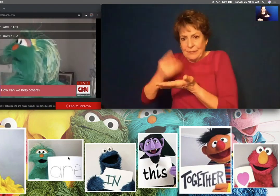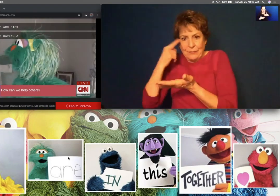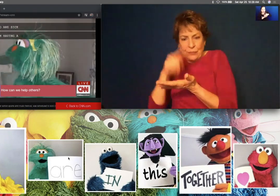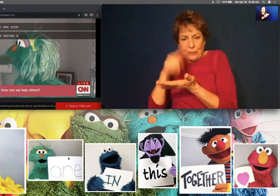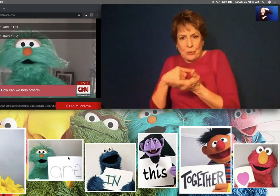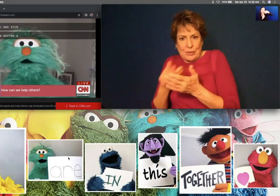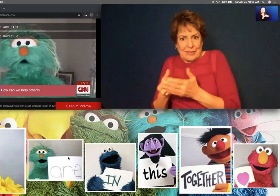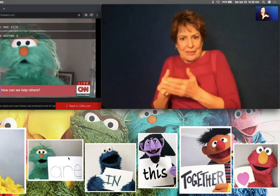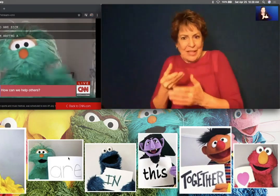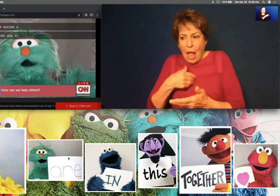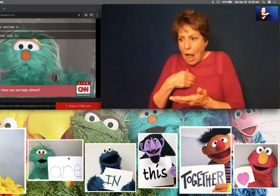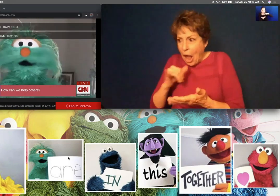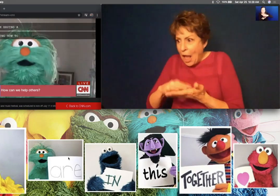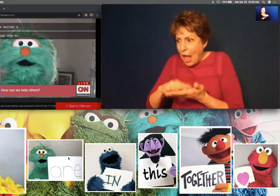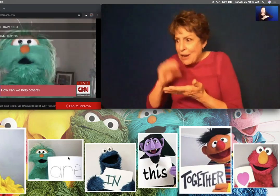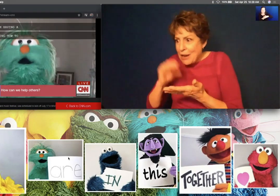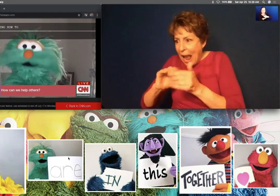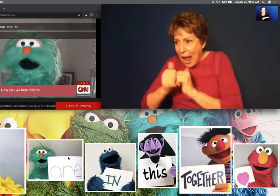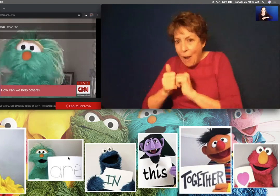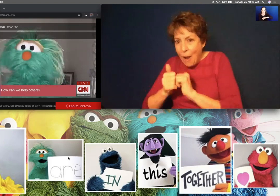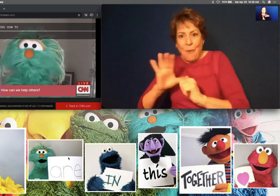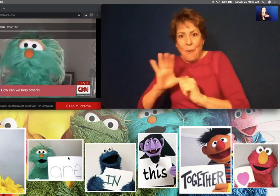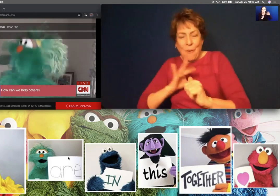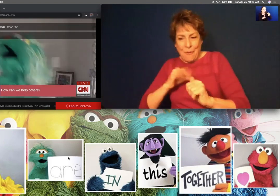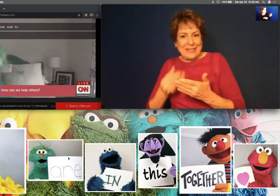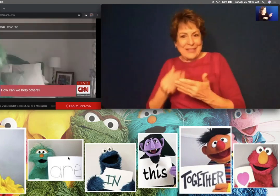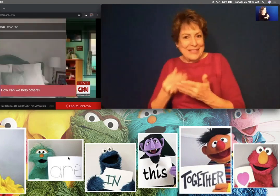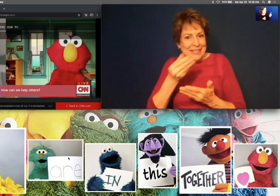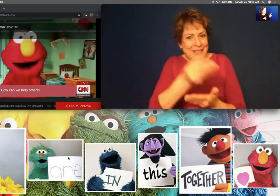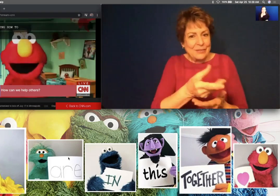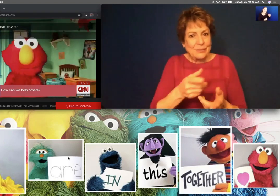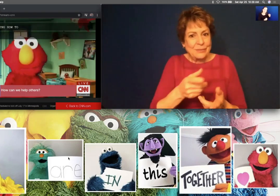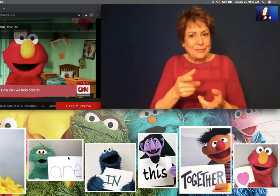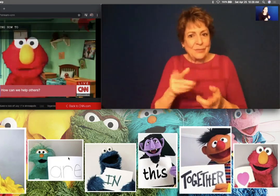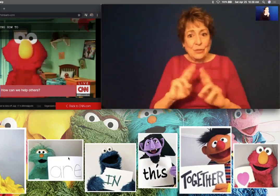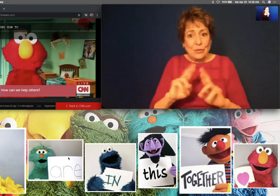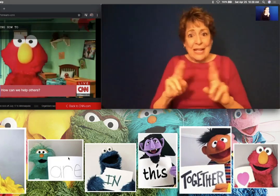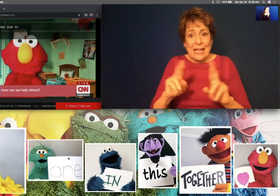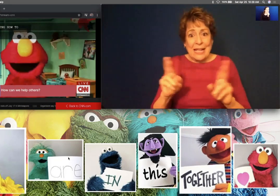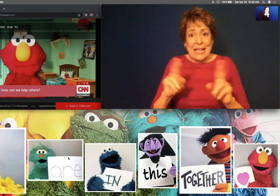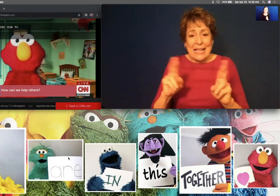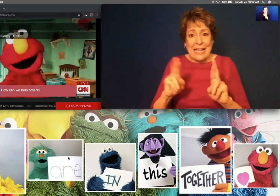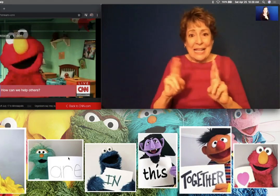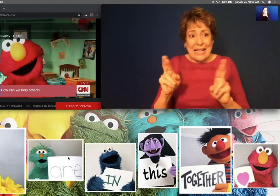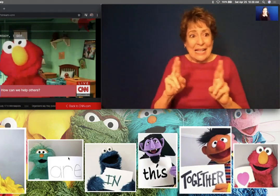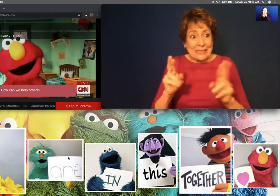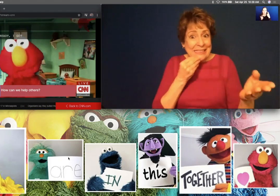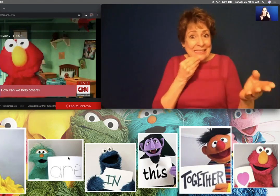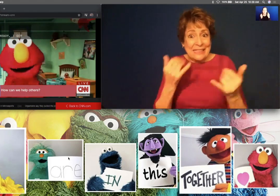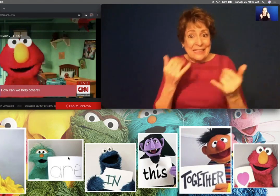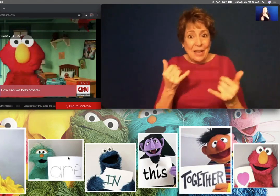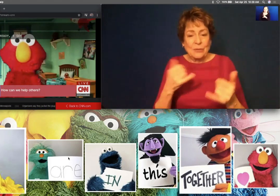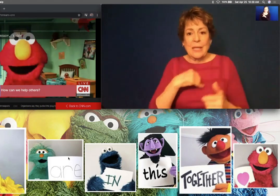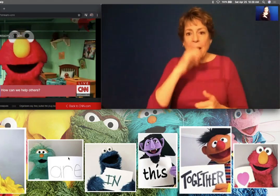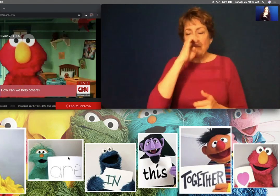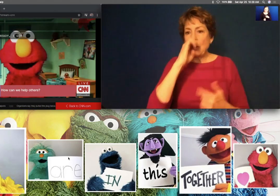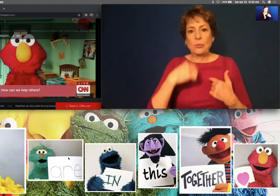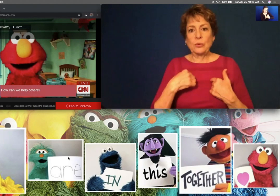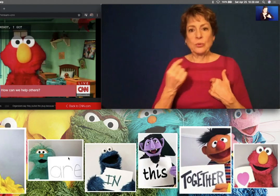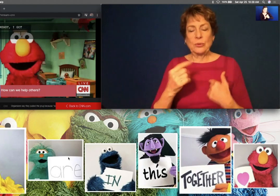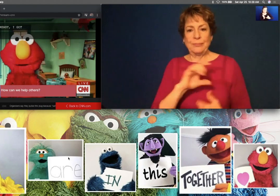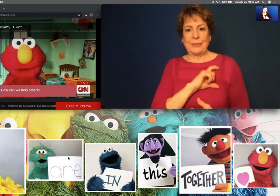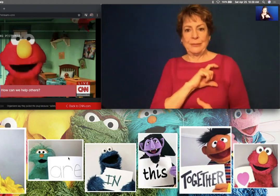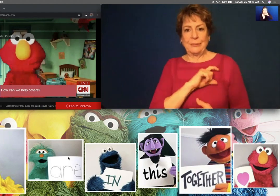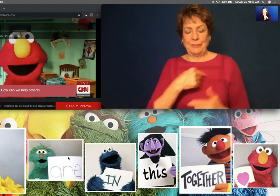a wonderful time learning how to cook. Oh, the cookies are ready. I gotta go. Elmo's been